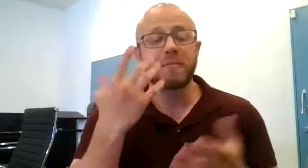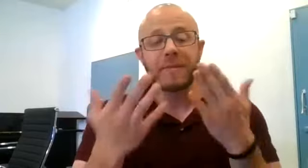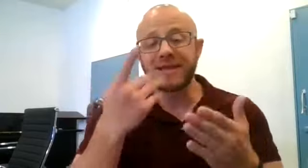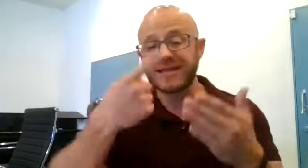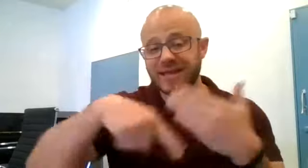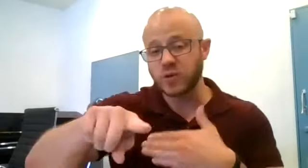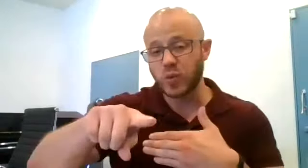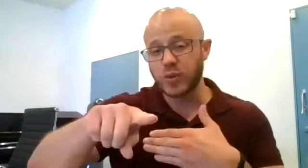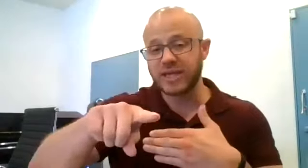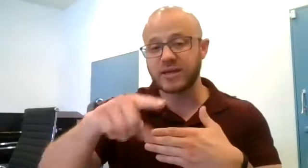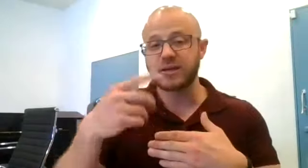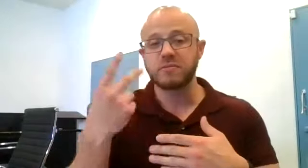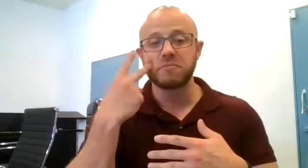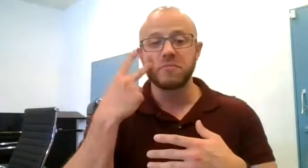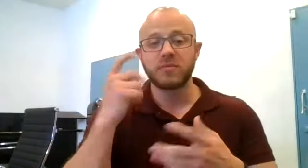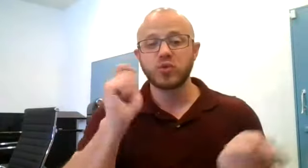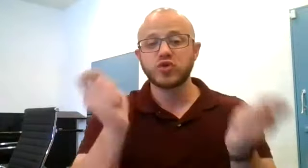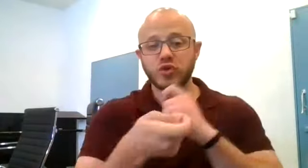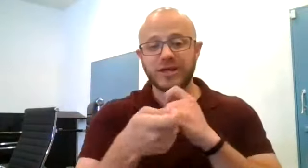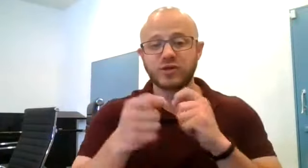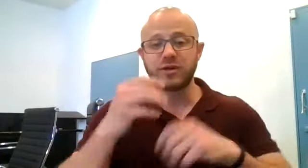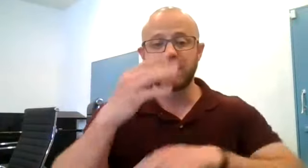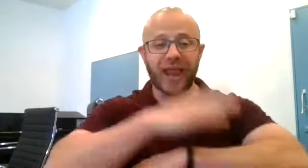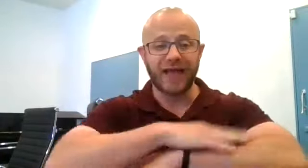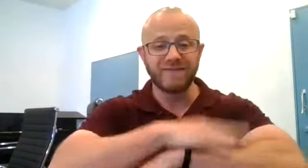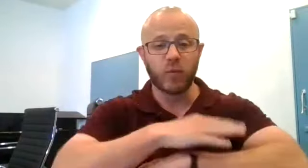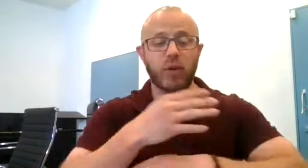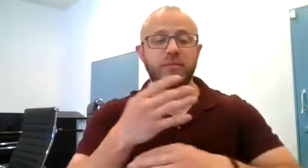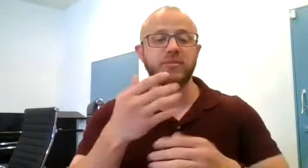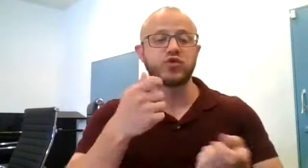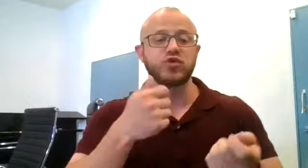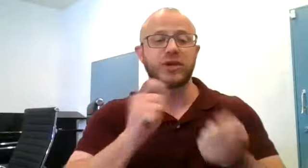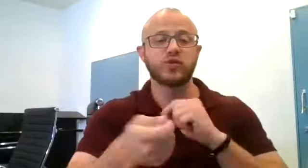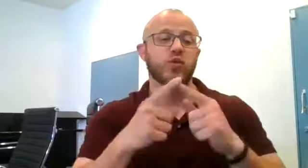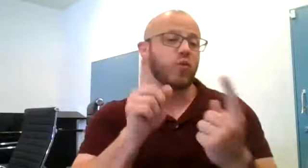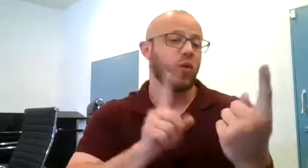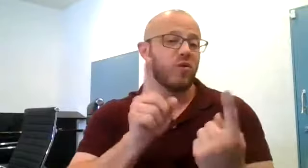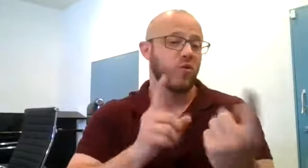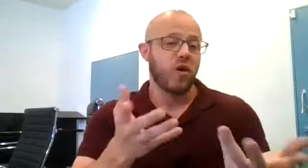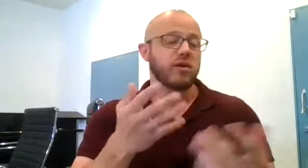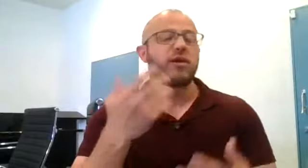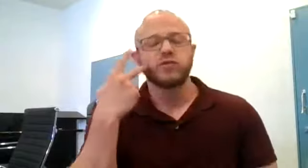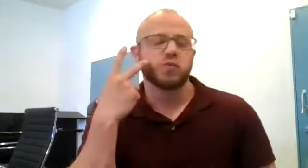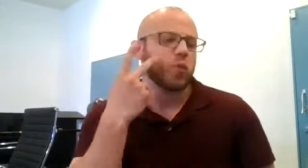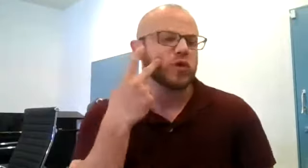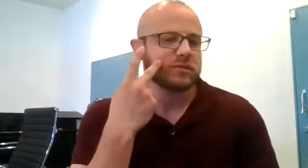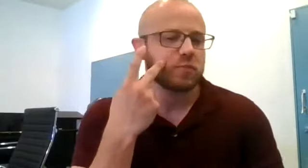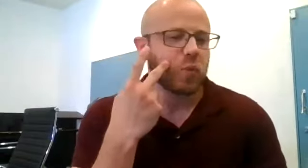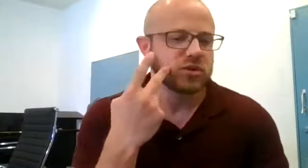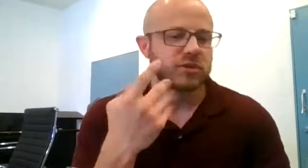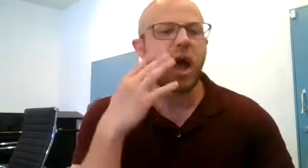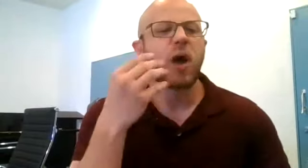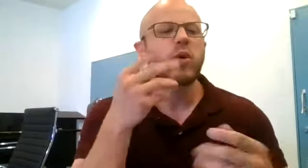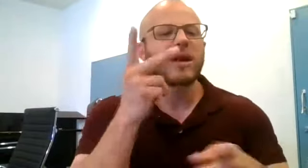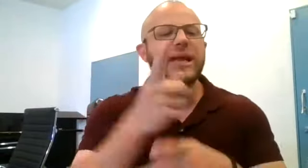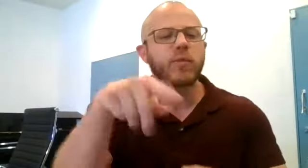questions, maybe next week we can switch the platform to do one-on-one, like little breakout